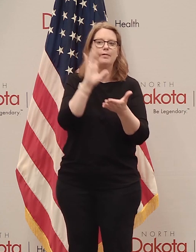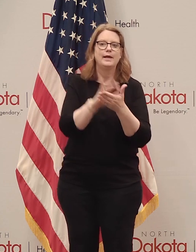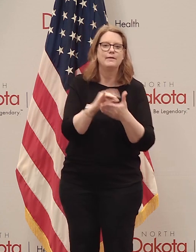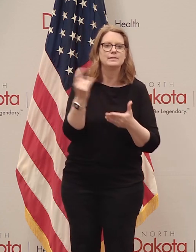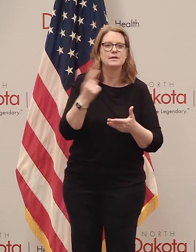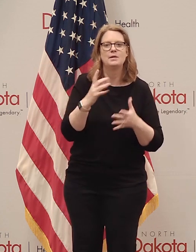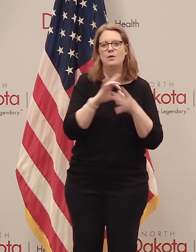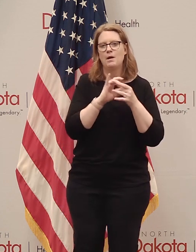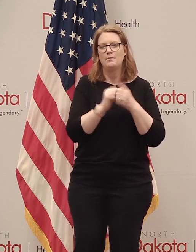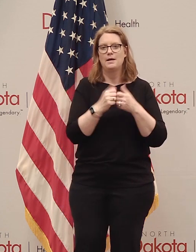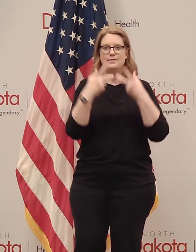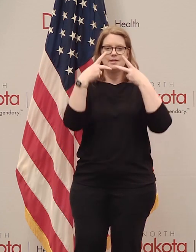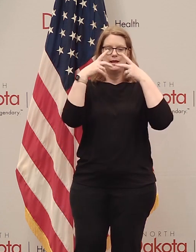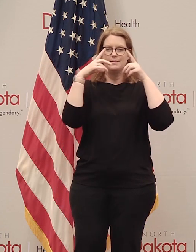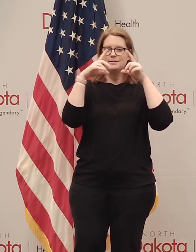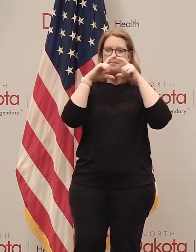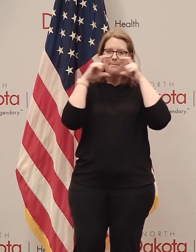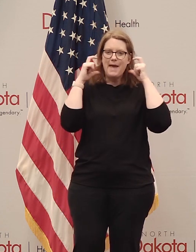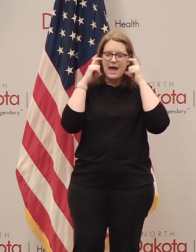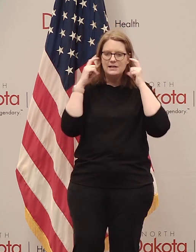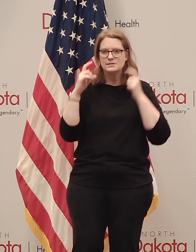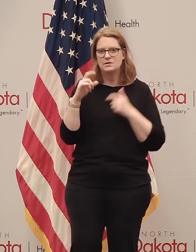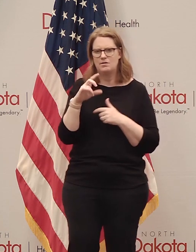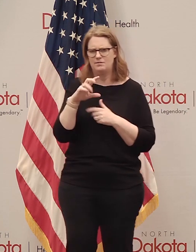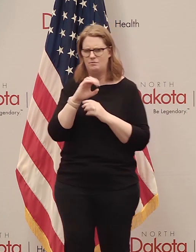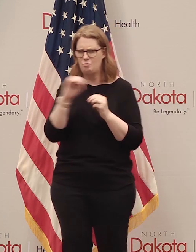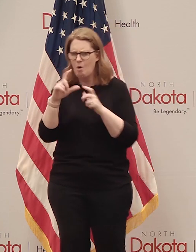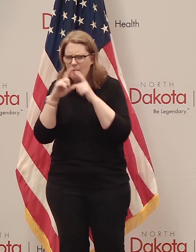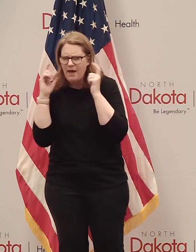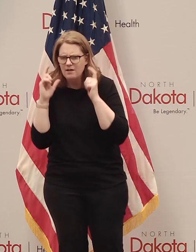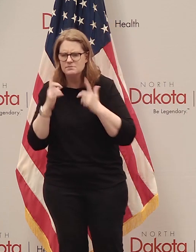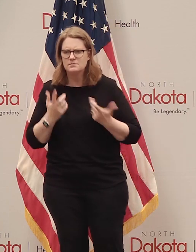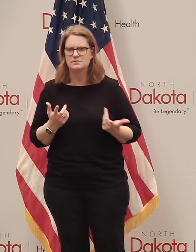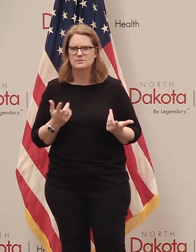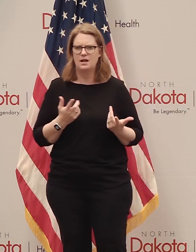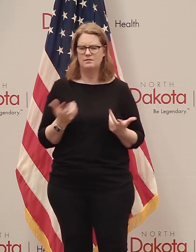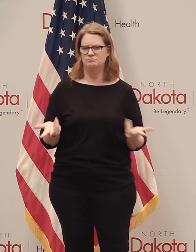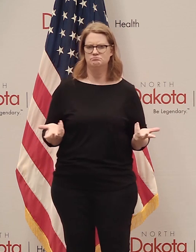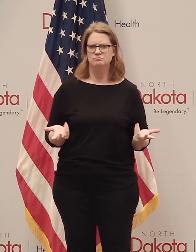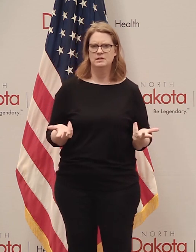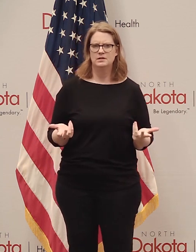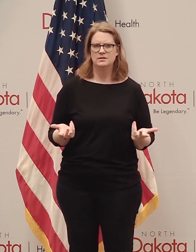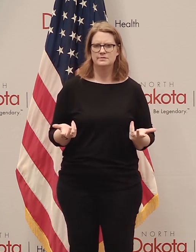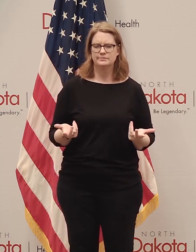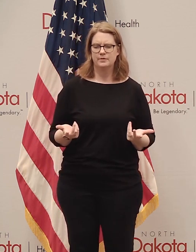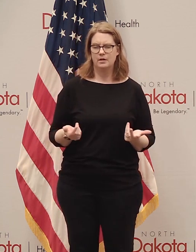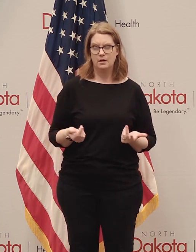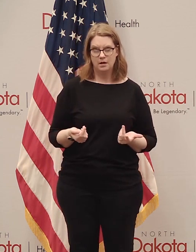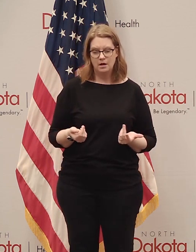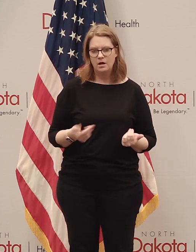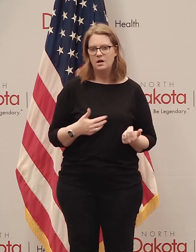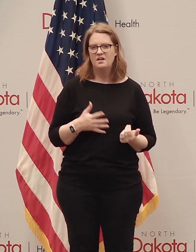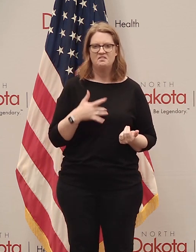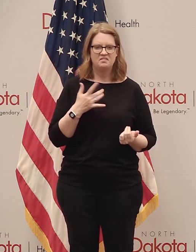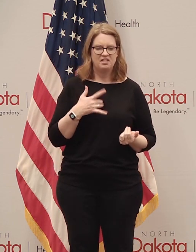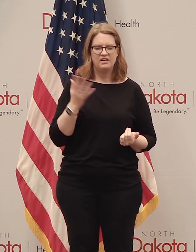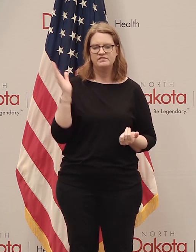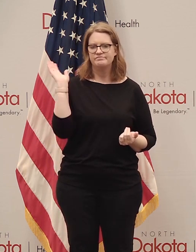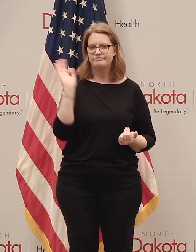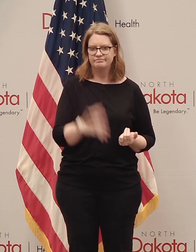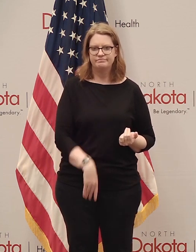around mask versus no mask. This is I would say, senseless dividing